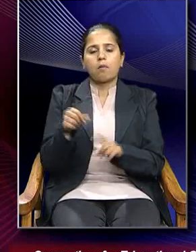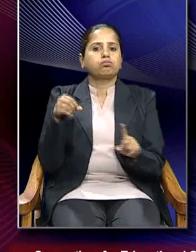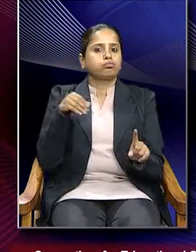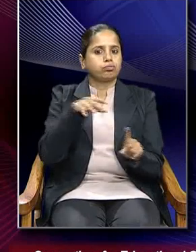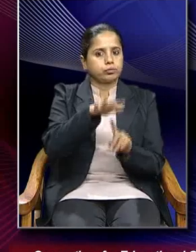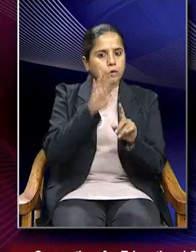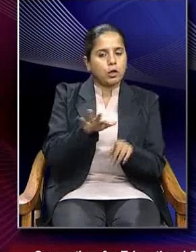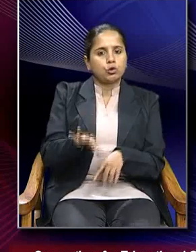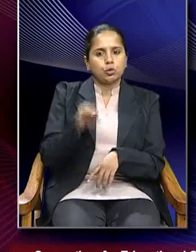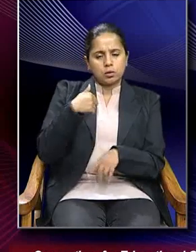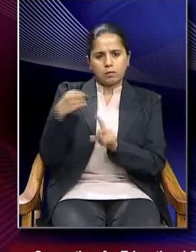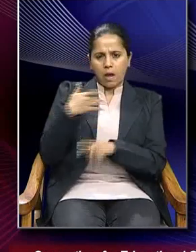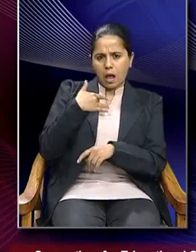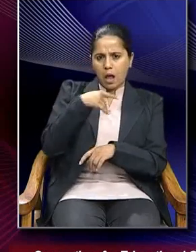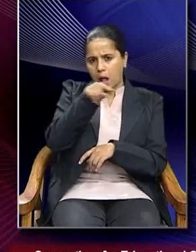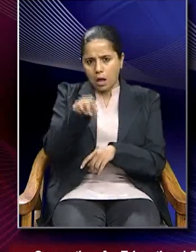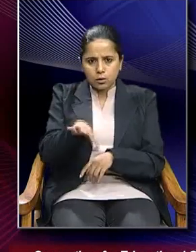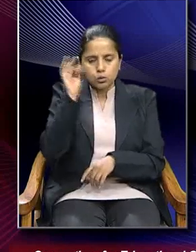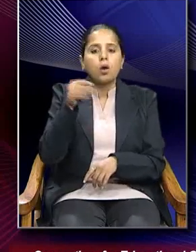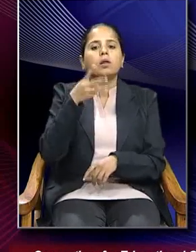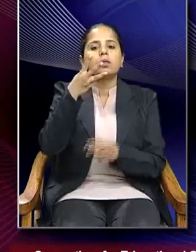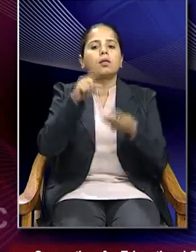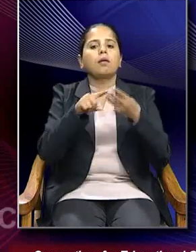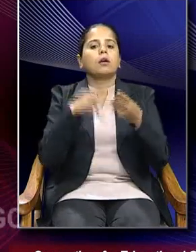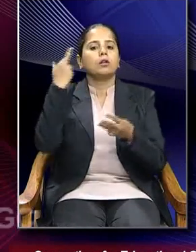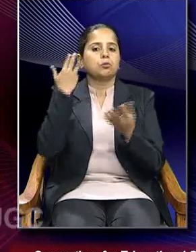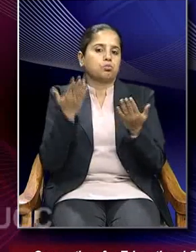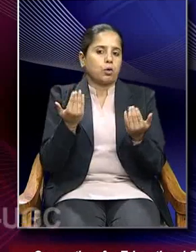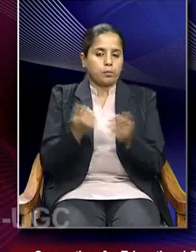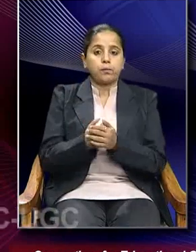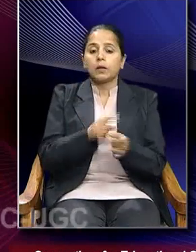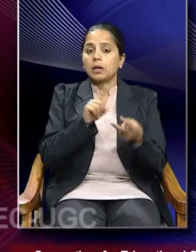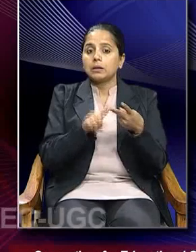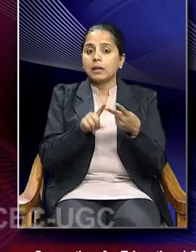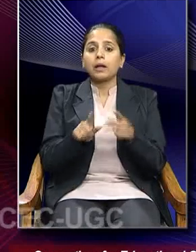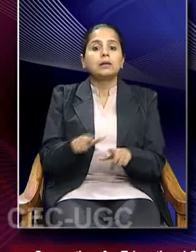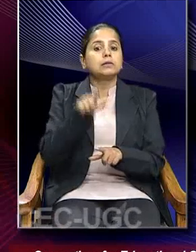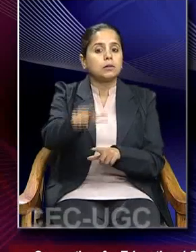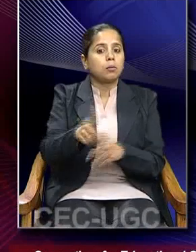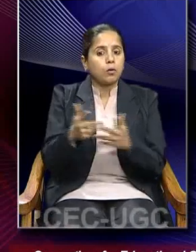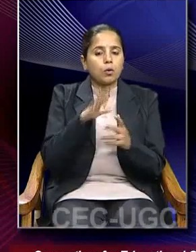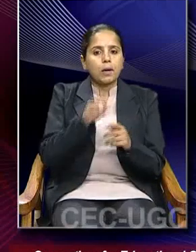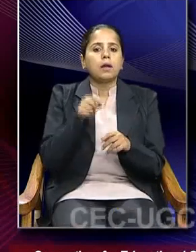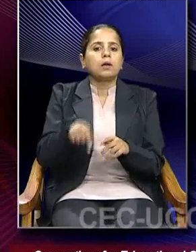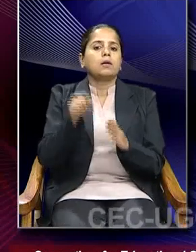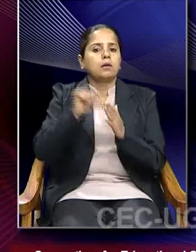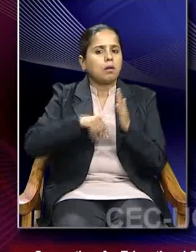influences on choosing a research topic. The second step is conducting a literature